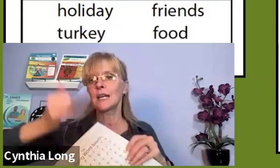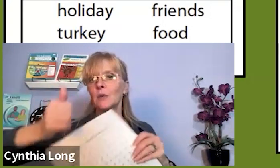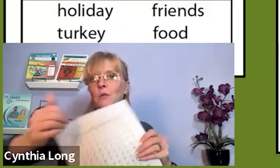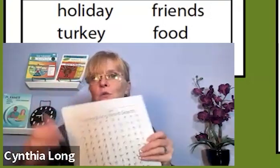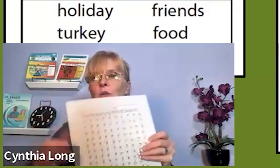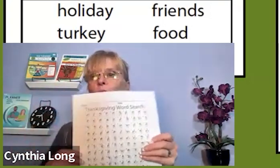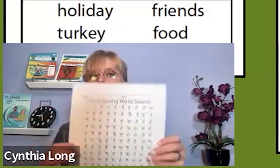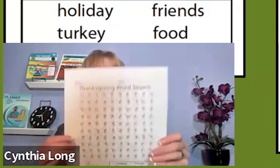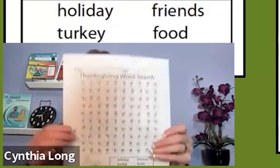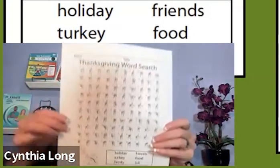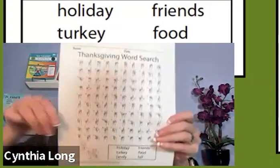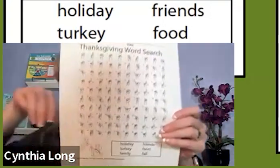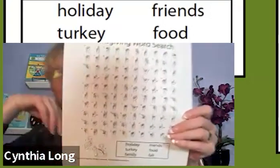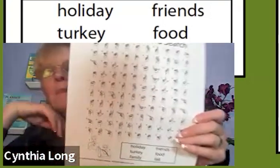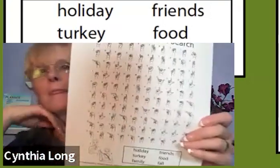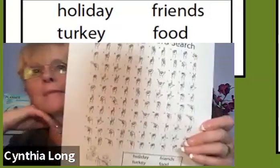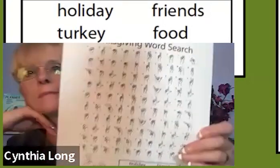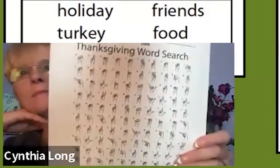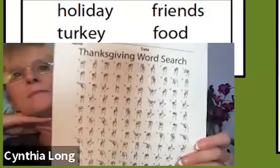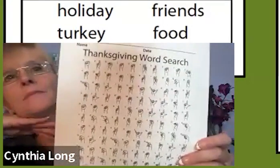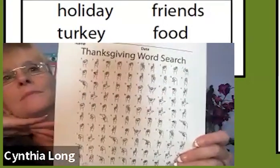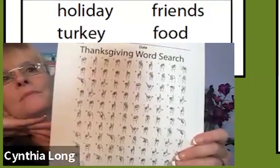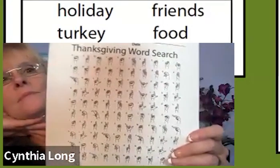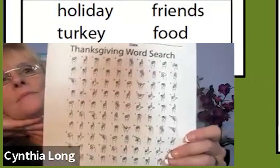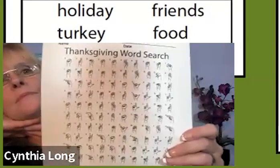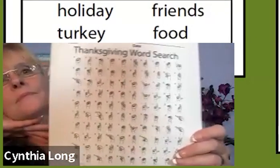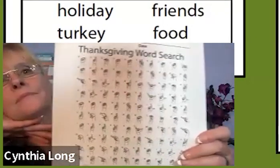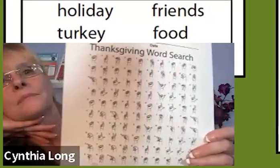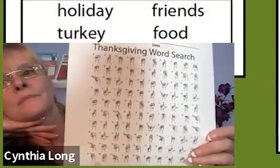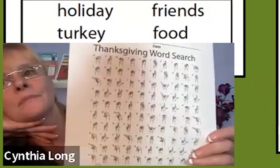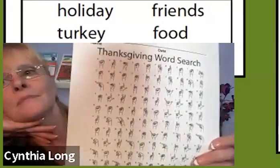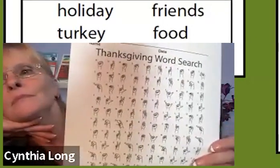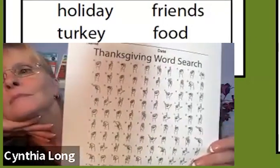you can decide which one you want to use.